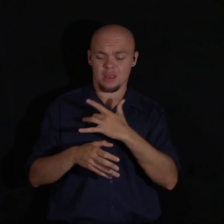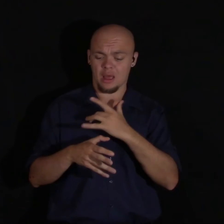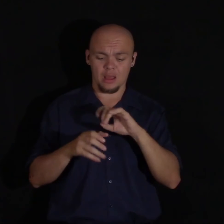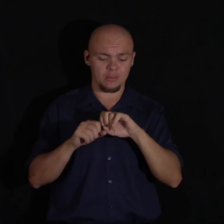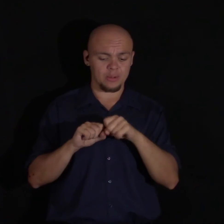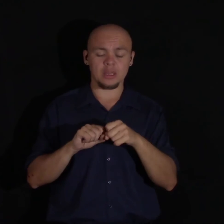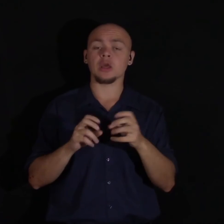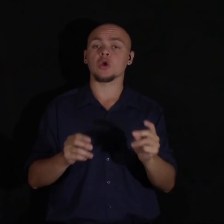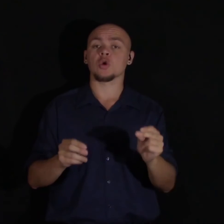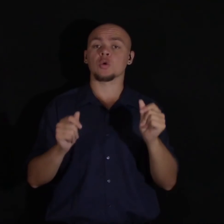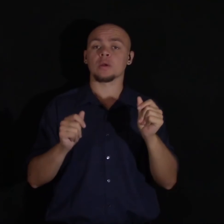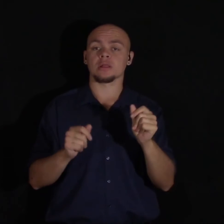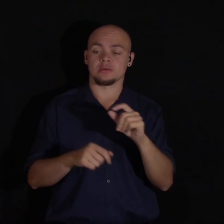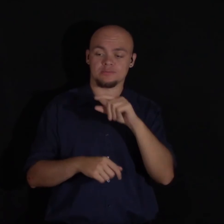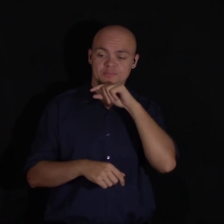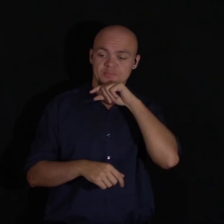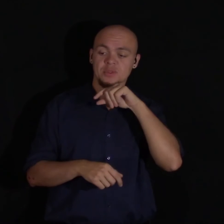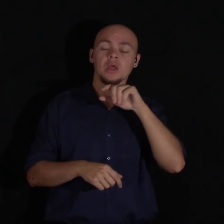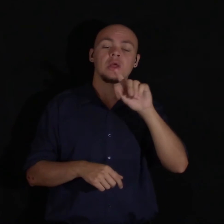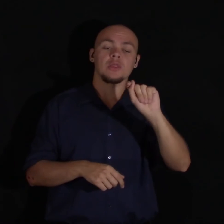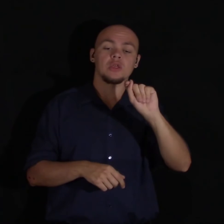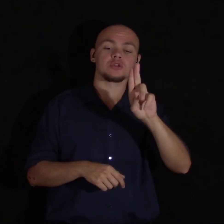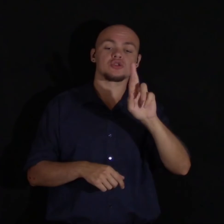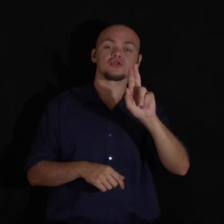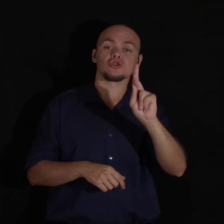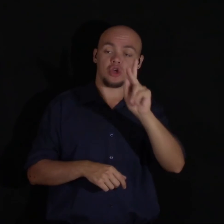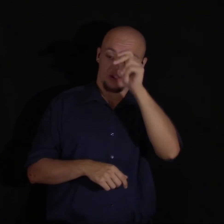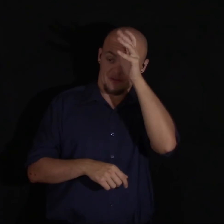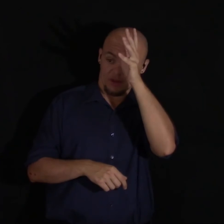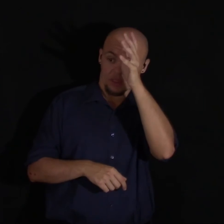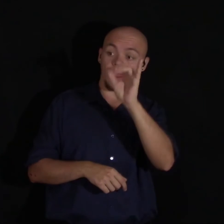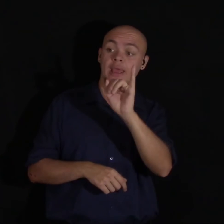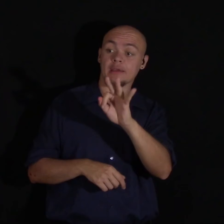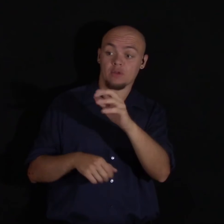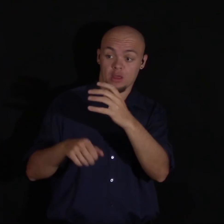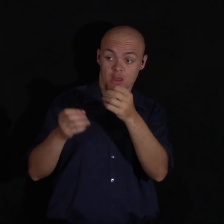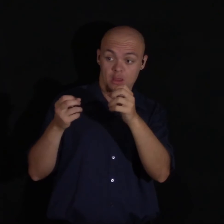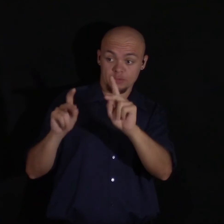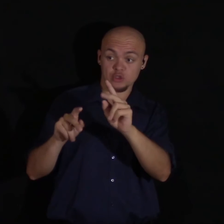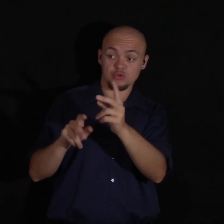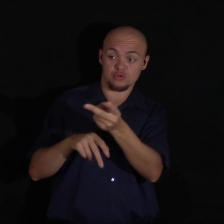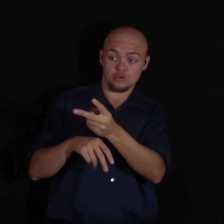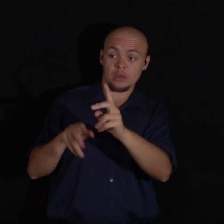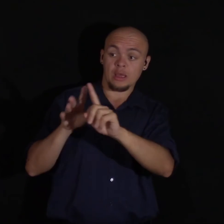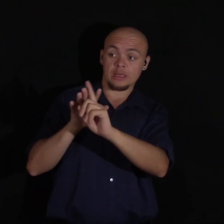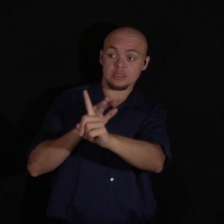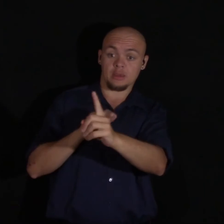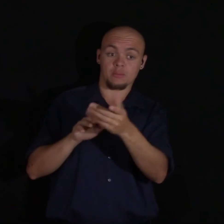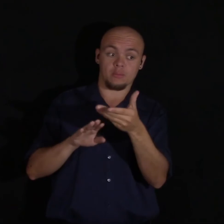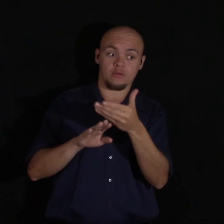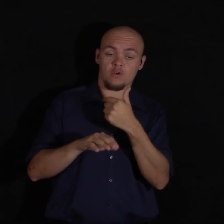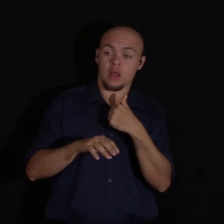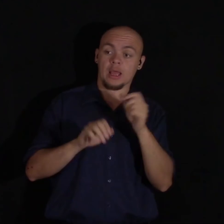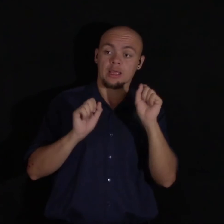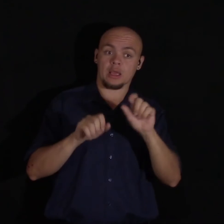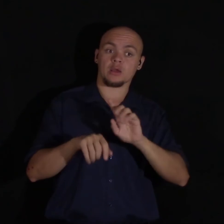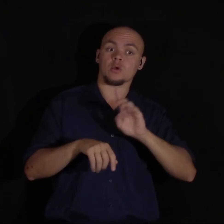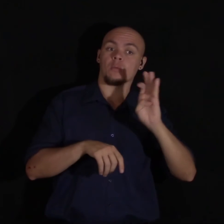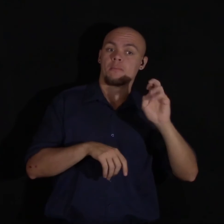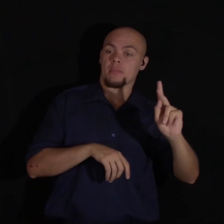arranged with the Turk that if the latter should find a favourable opportunity for escape before Felix could return to Italy, Safie should